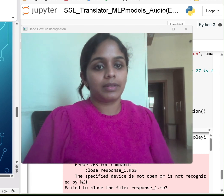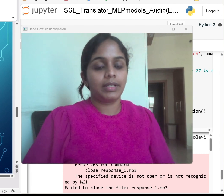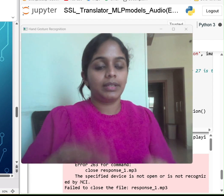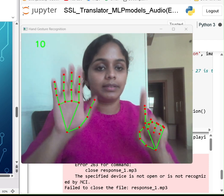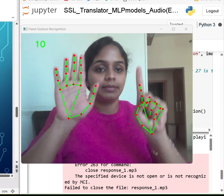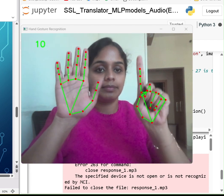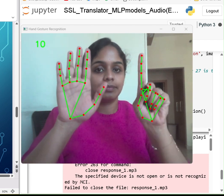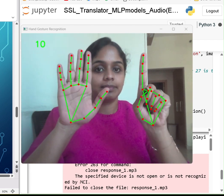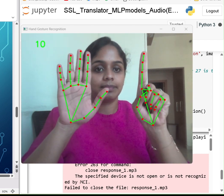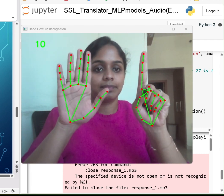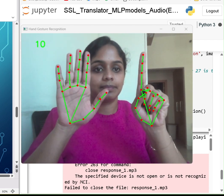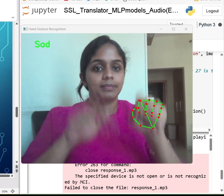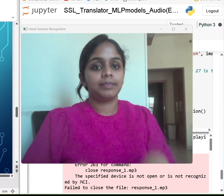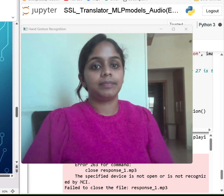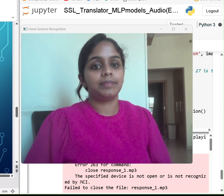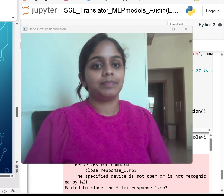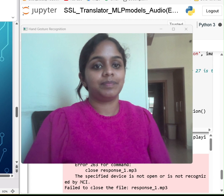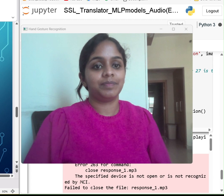So,